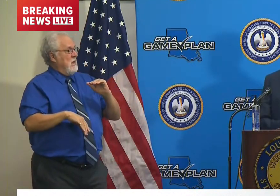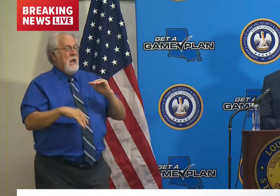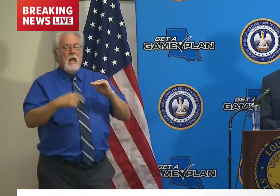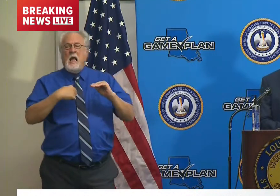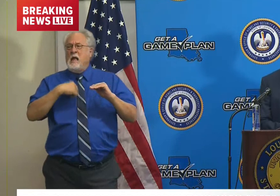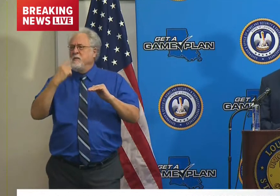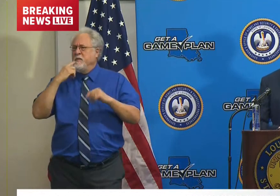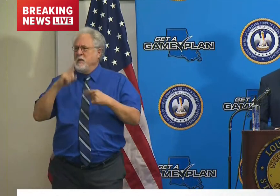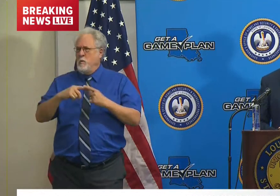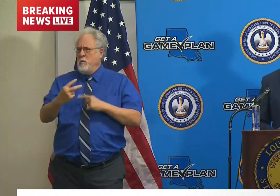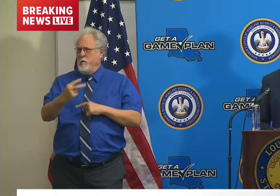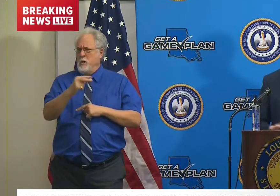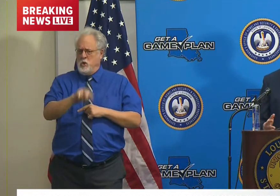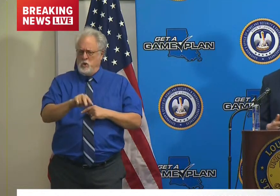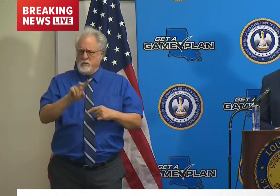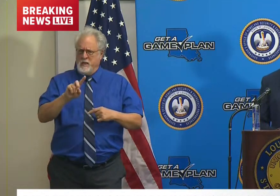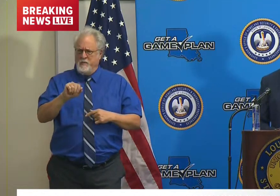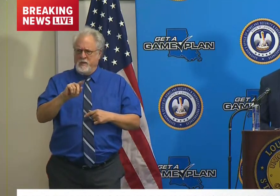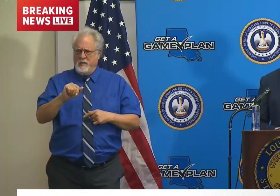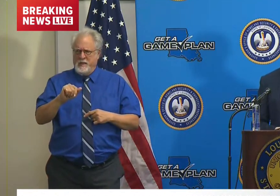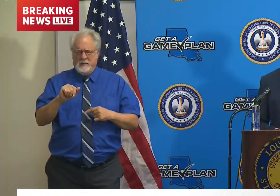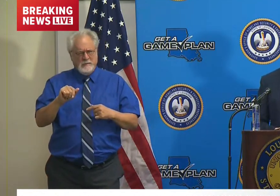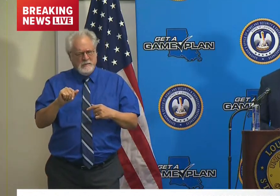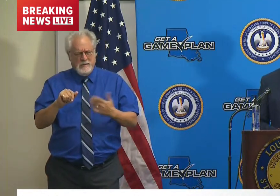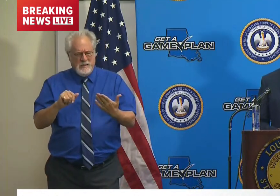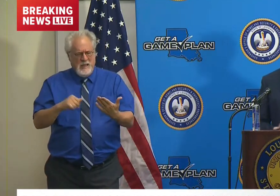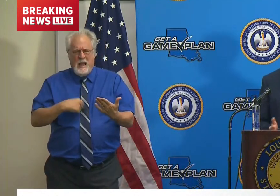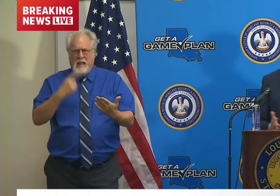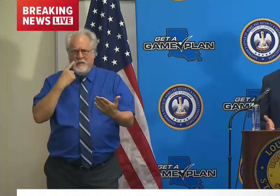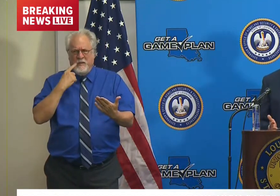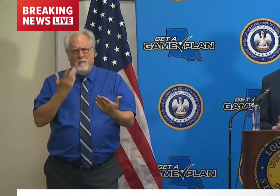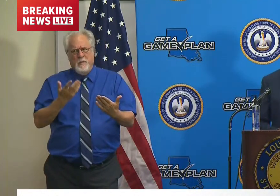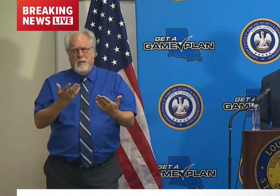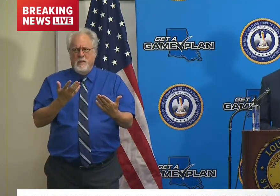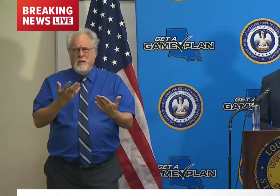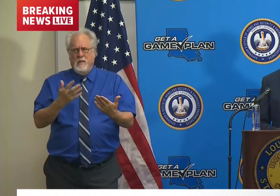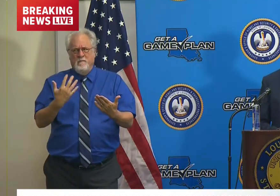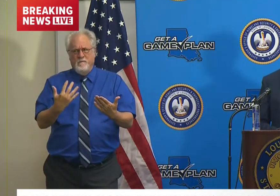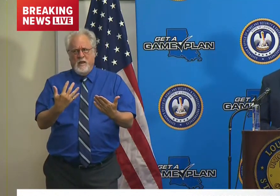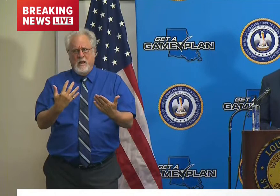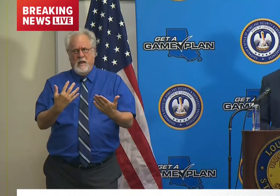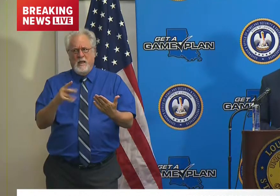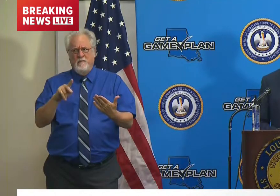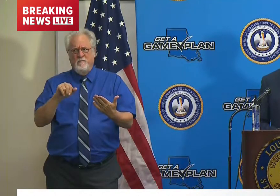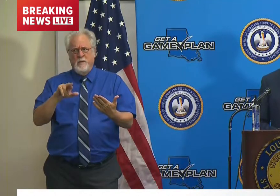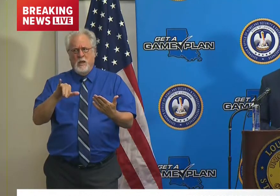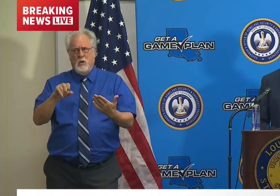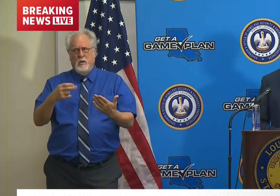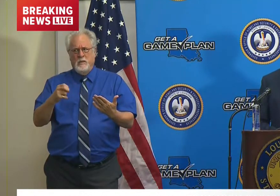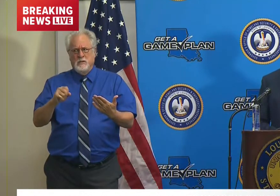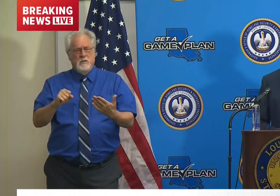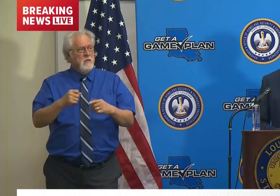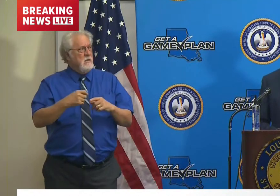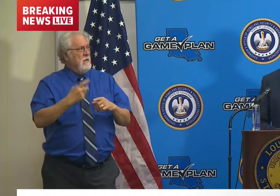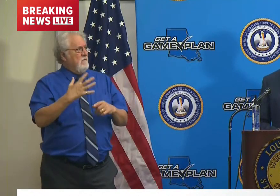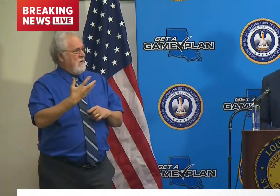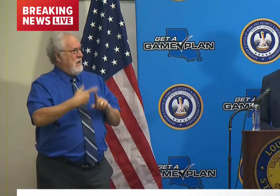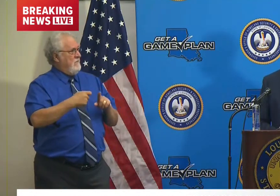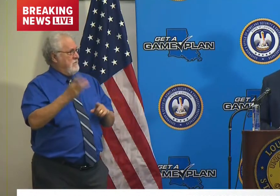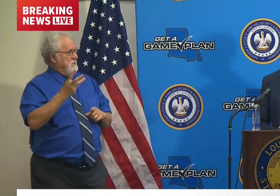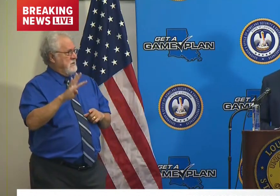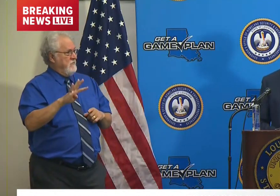think when we looked at the data, and I'd want to confirm this, I think that we're looking at probably right now about 5 parishes. 5